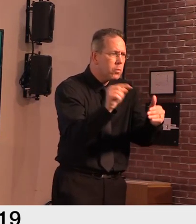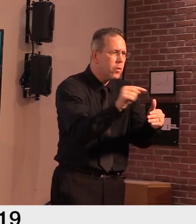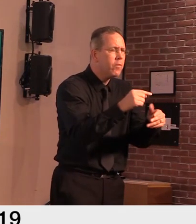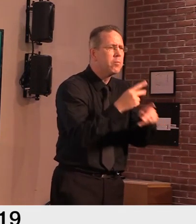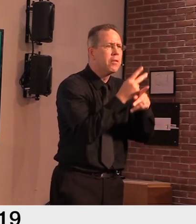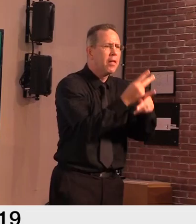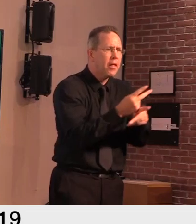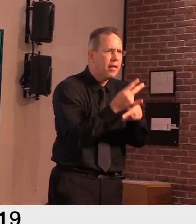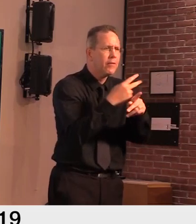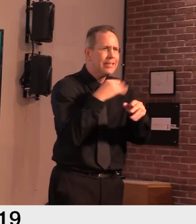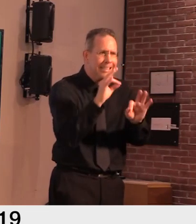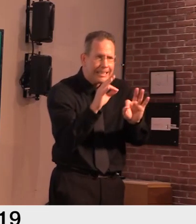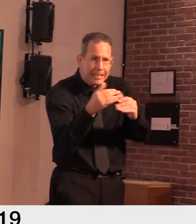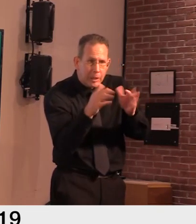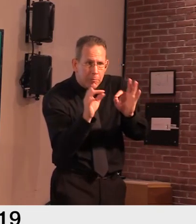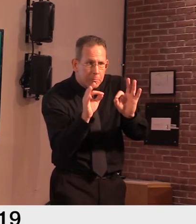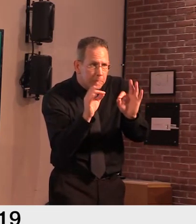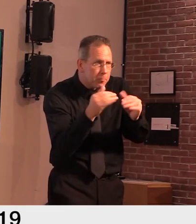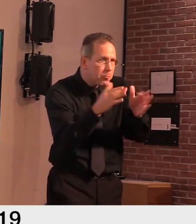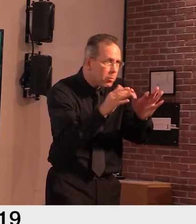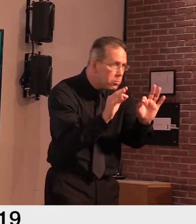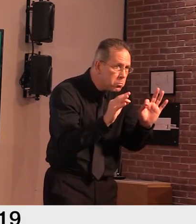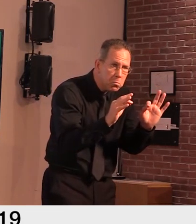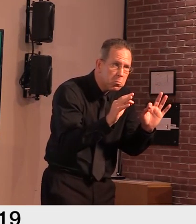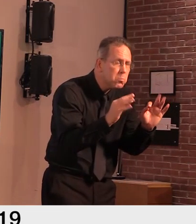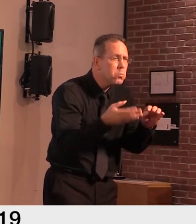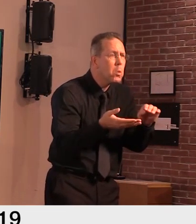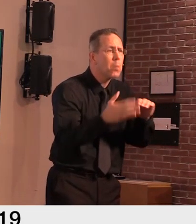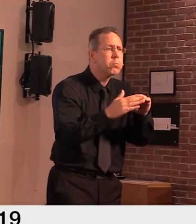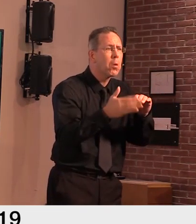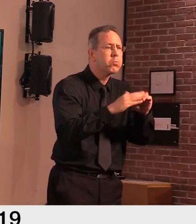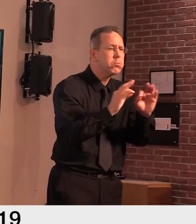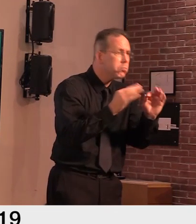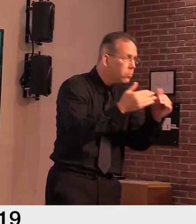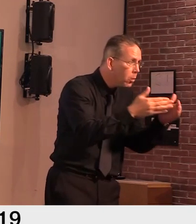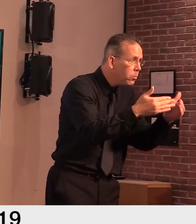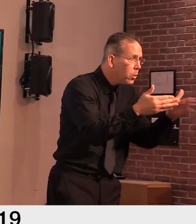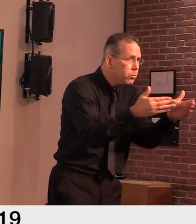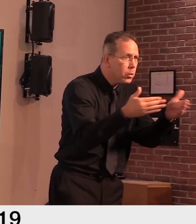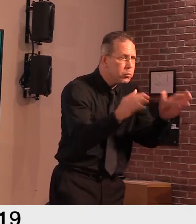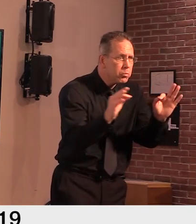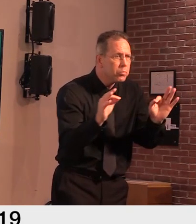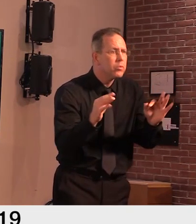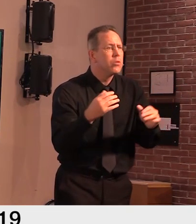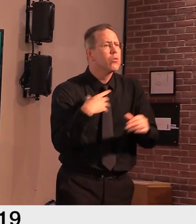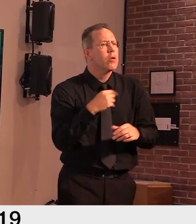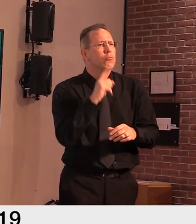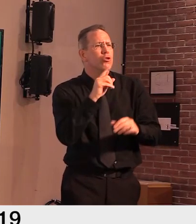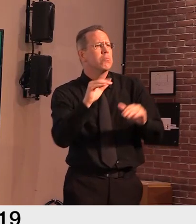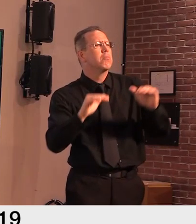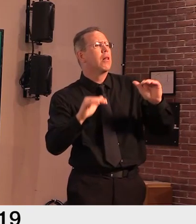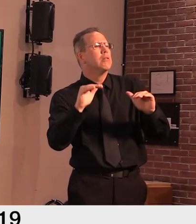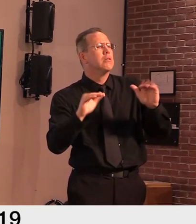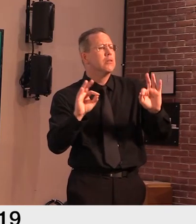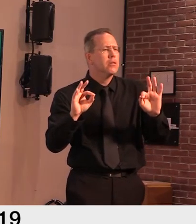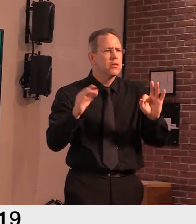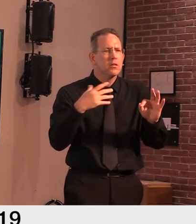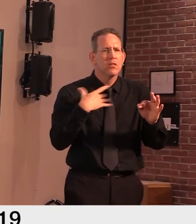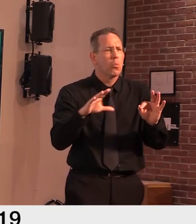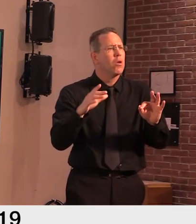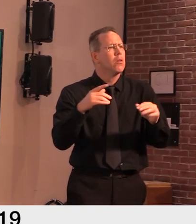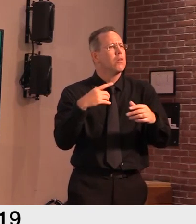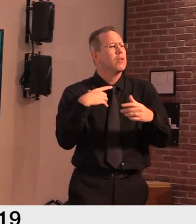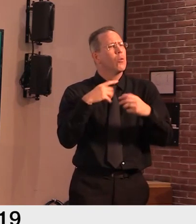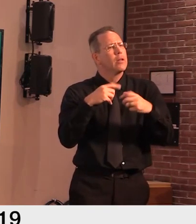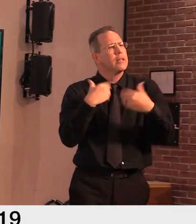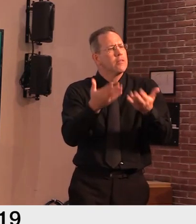Good morning. Thank you, Governor. As you've heard over the last weeks, our approach to reopening and restarting Vermont has